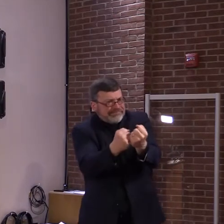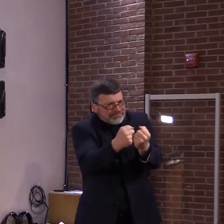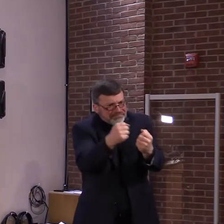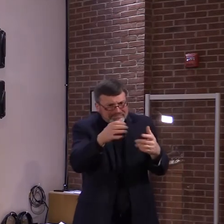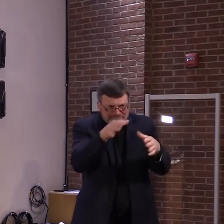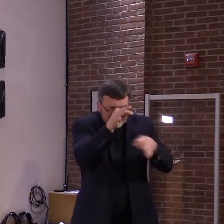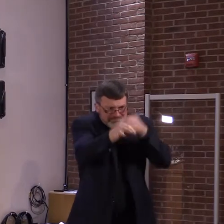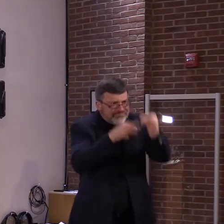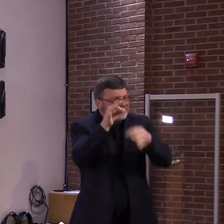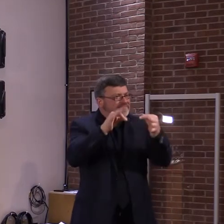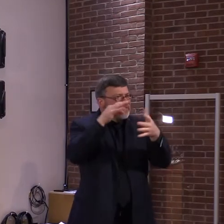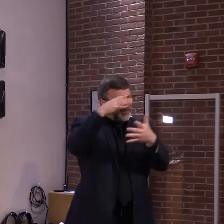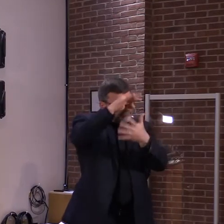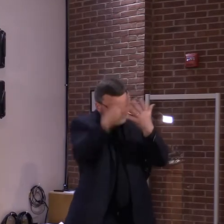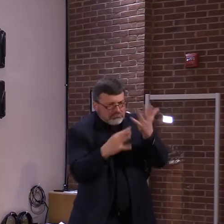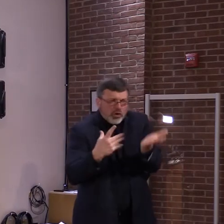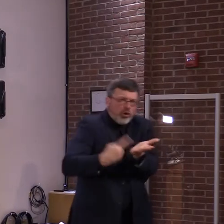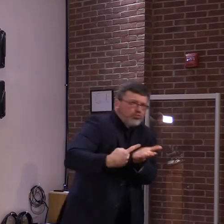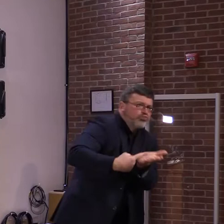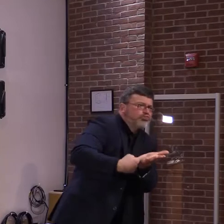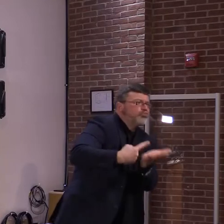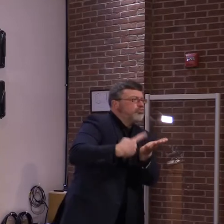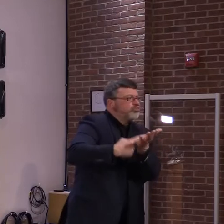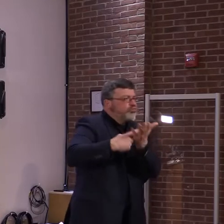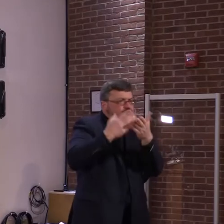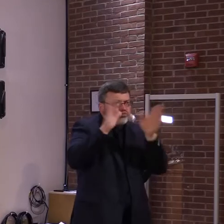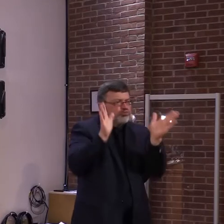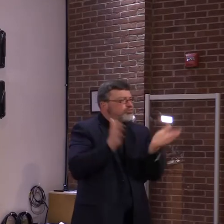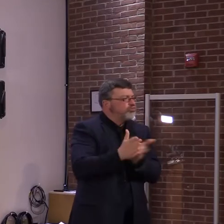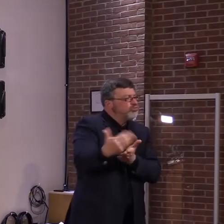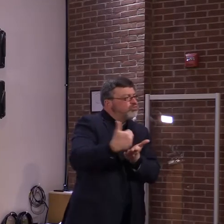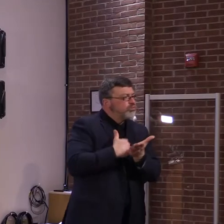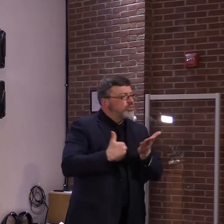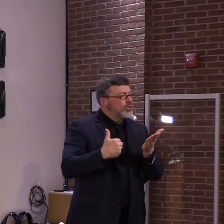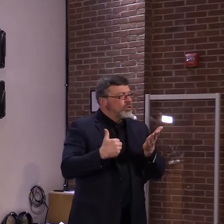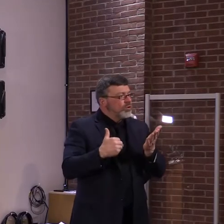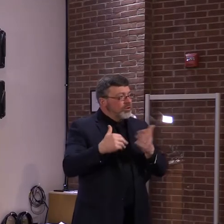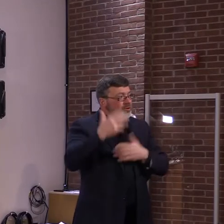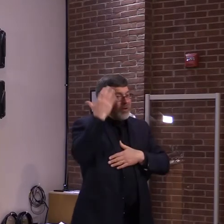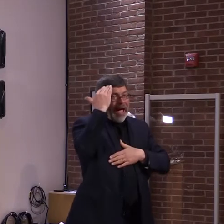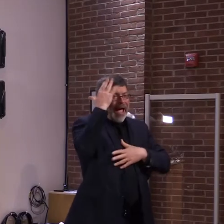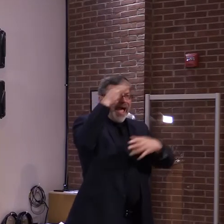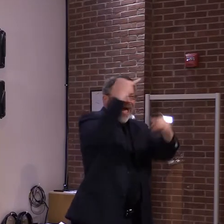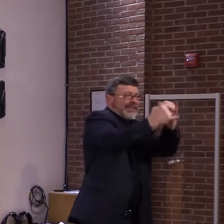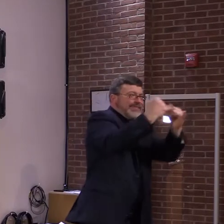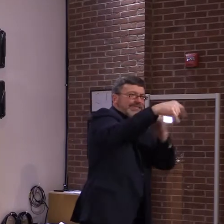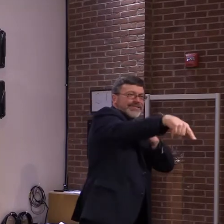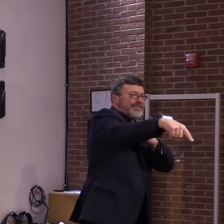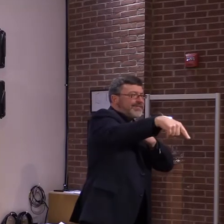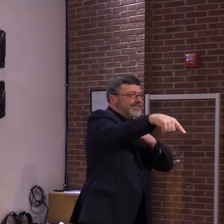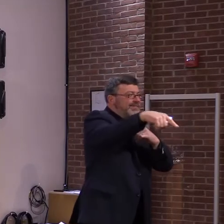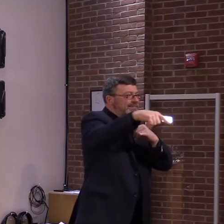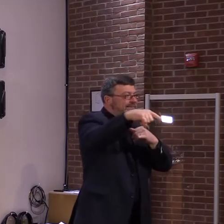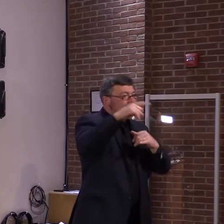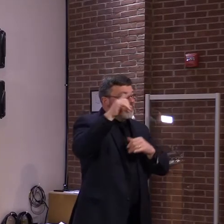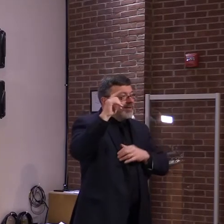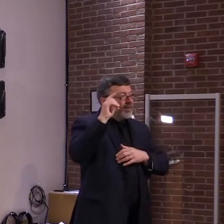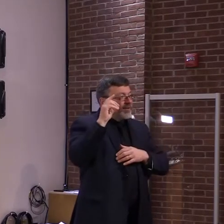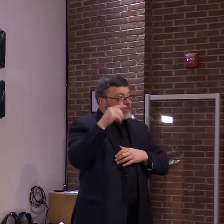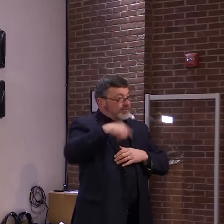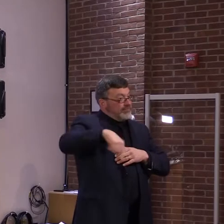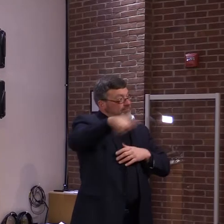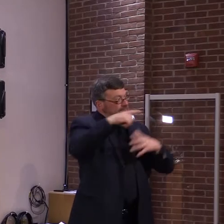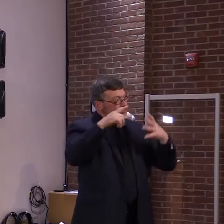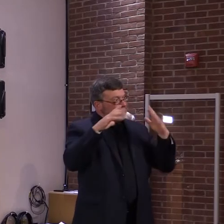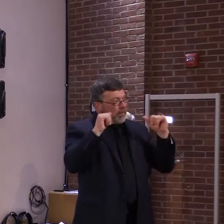Pfizer vaccine for 12 to 15-year-olds. The Advisory Committee for Immunization Practices is meeting next